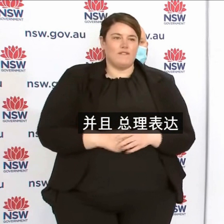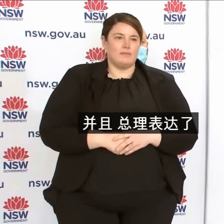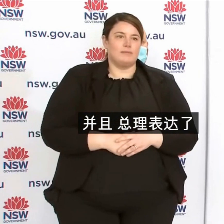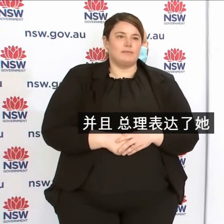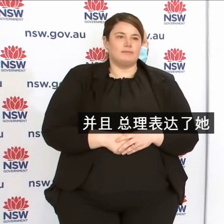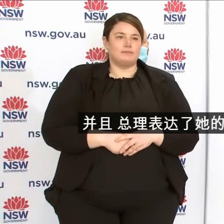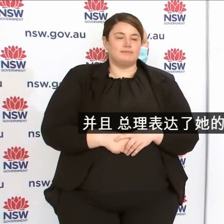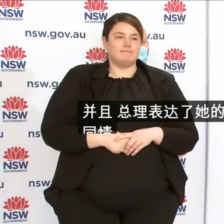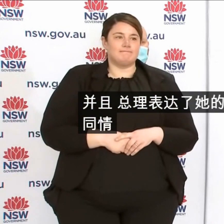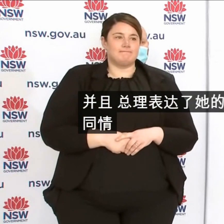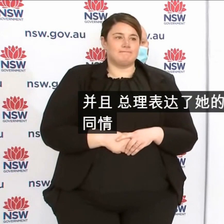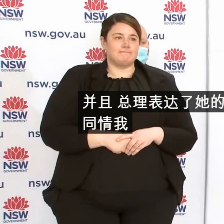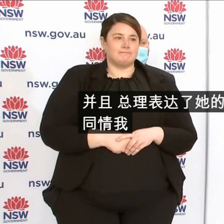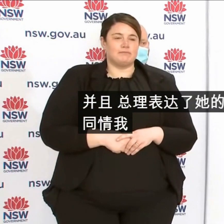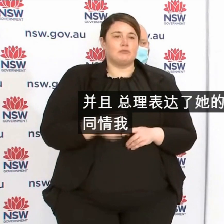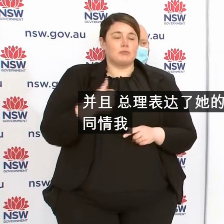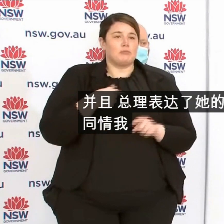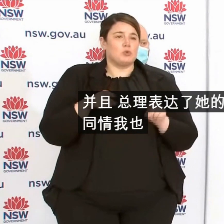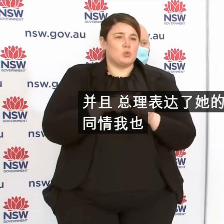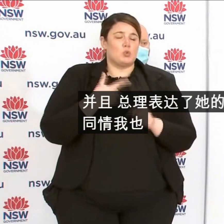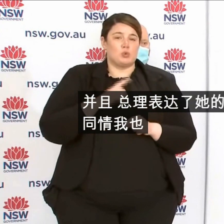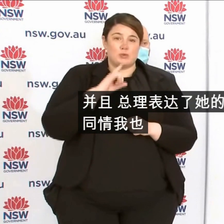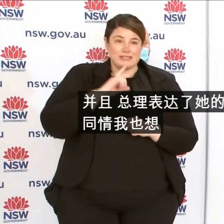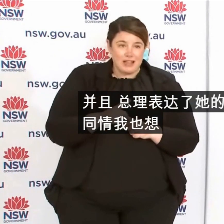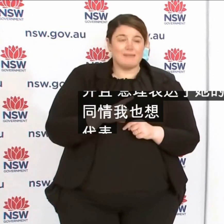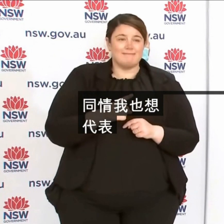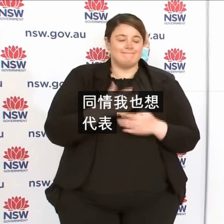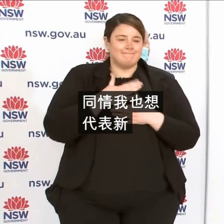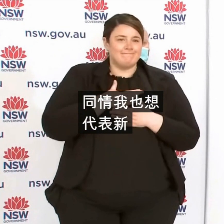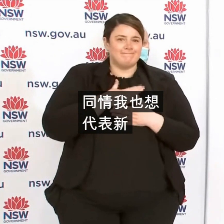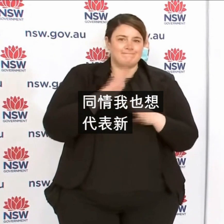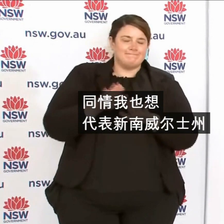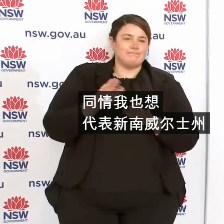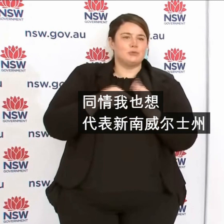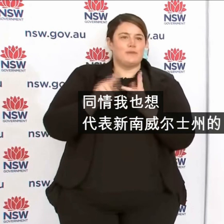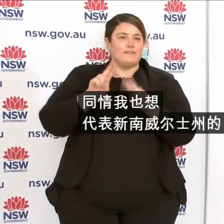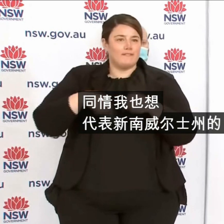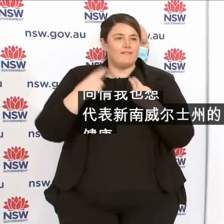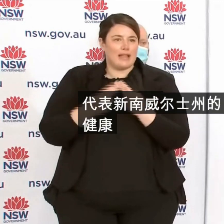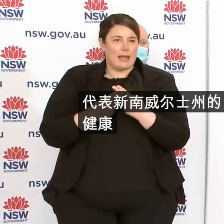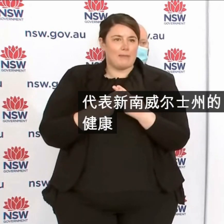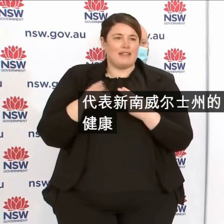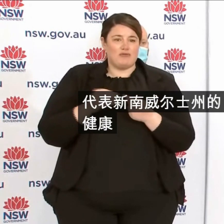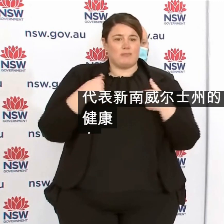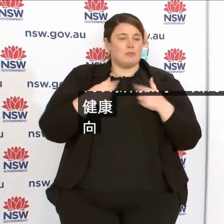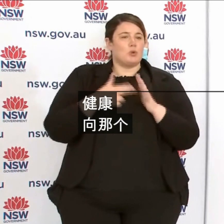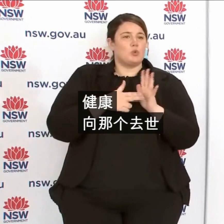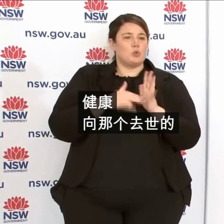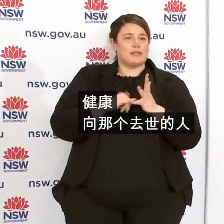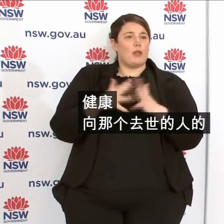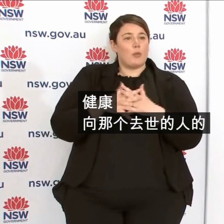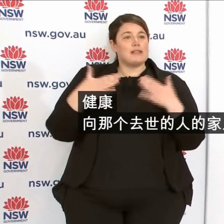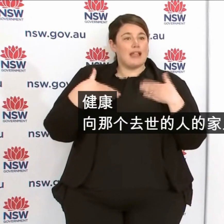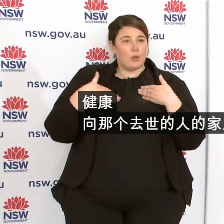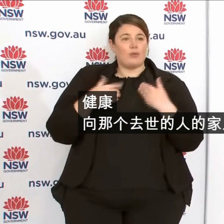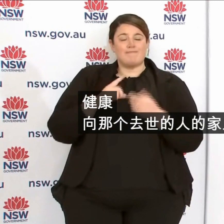the Premier has extended her sympathies, I'd also like to extend my sympathies on behalf of New South Wales Health to the